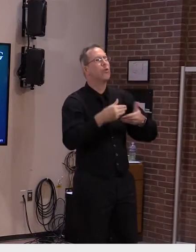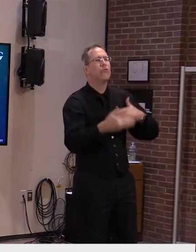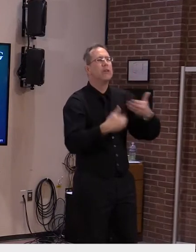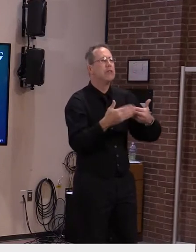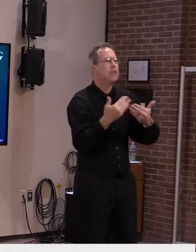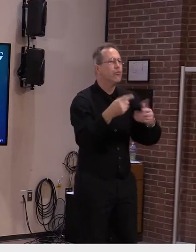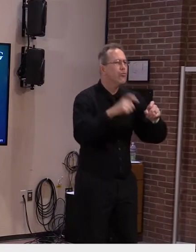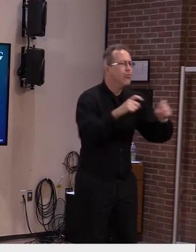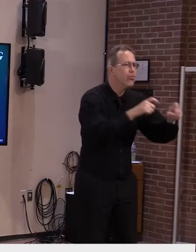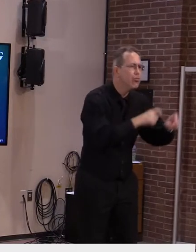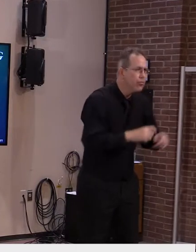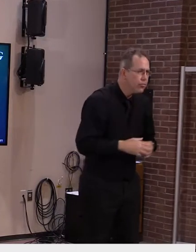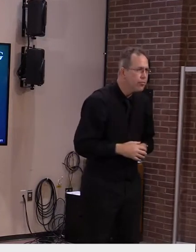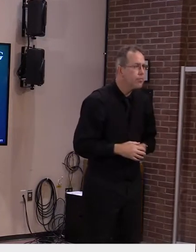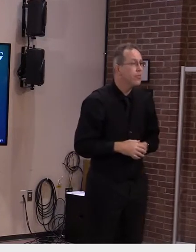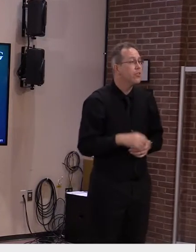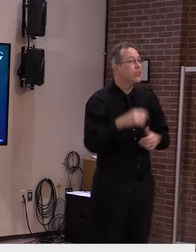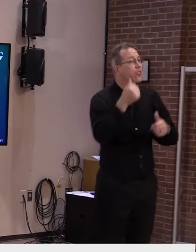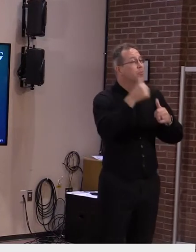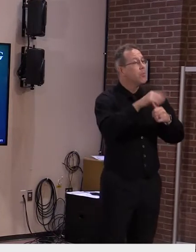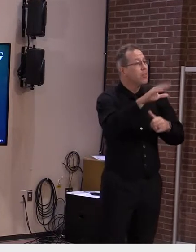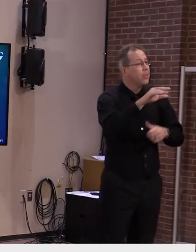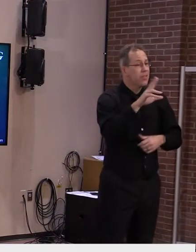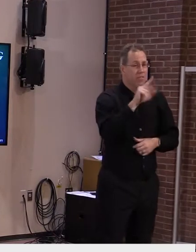in testing per capita.